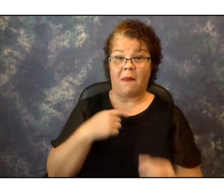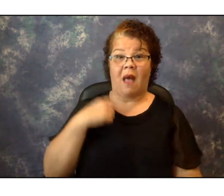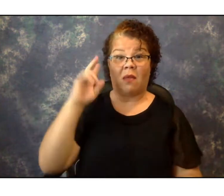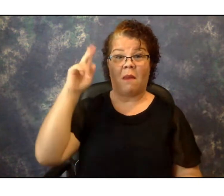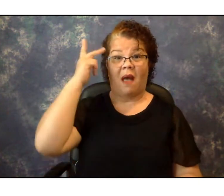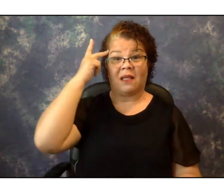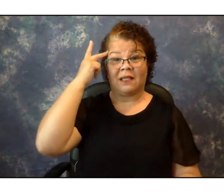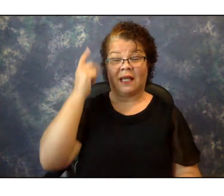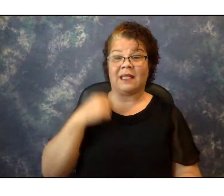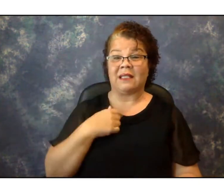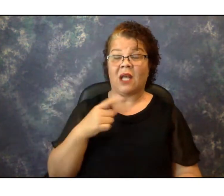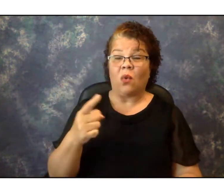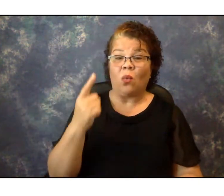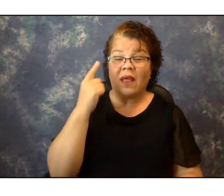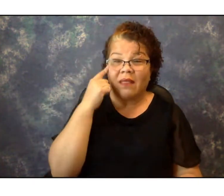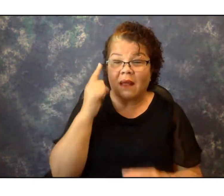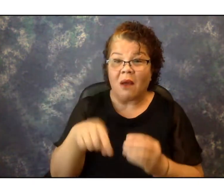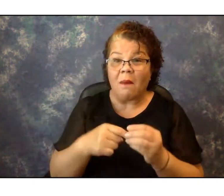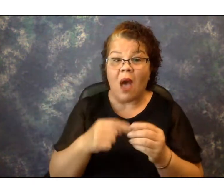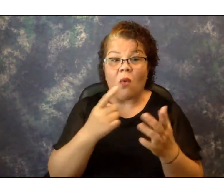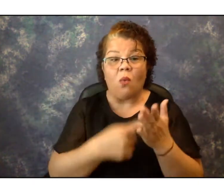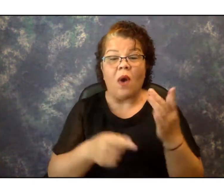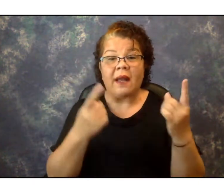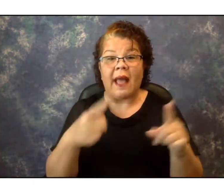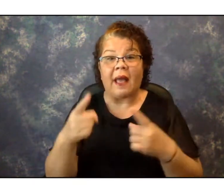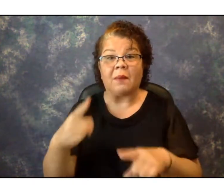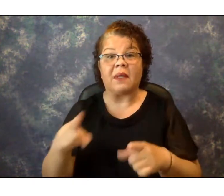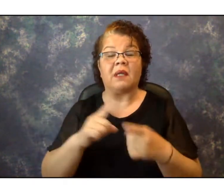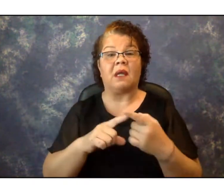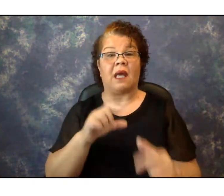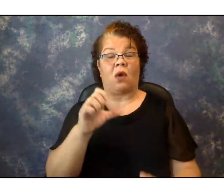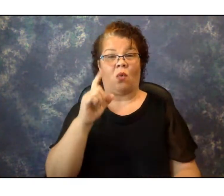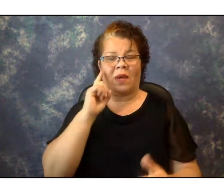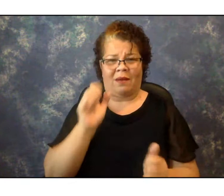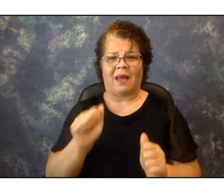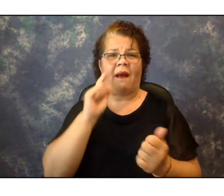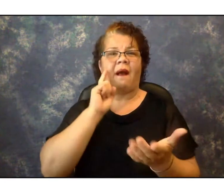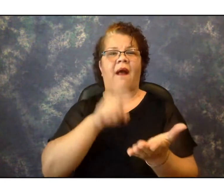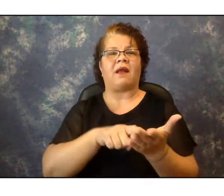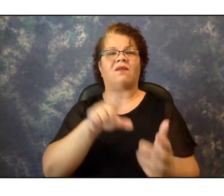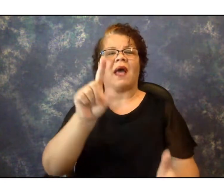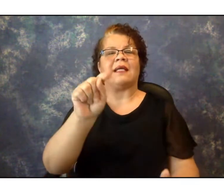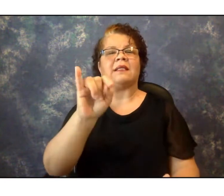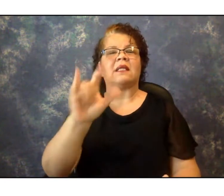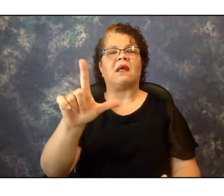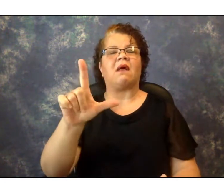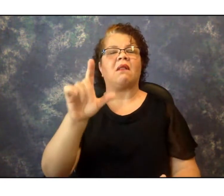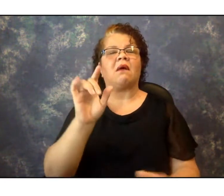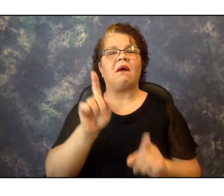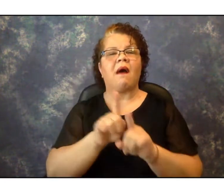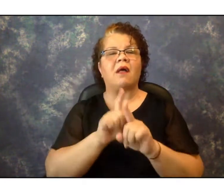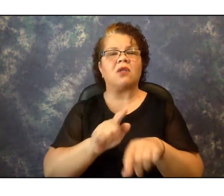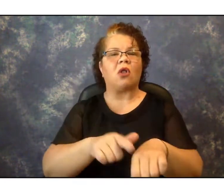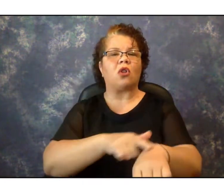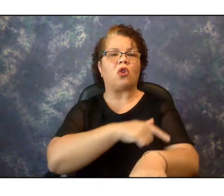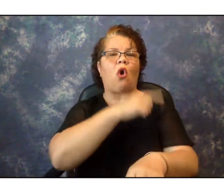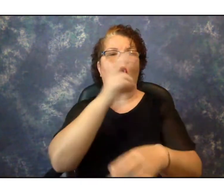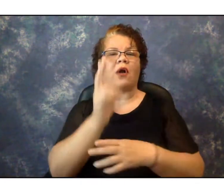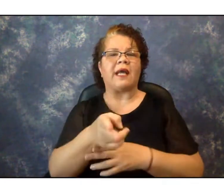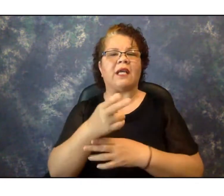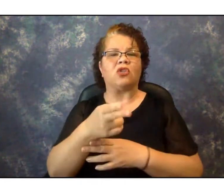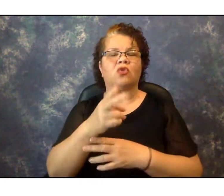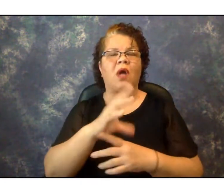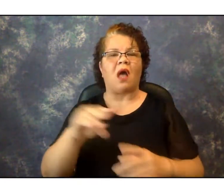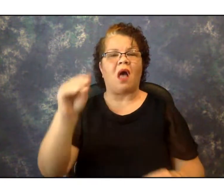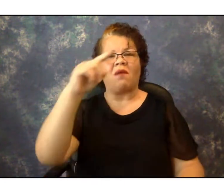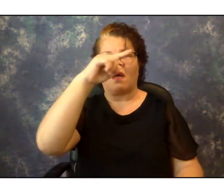we can identify Teal as part of a long history of Black boys and Black men being